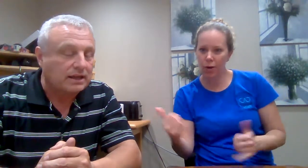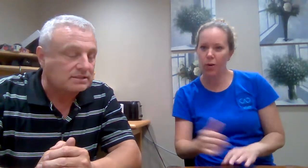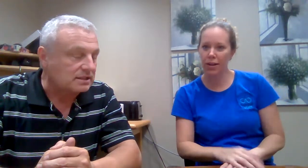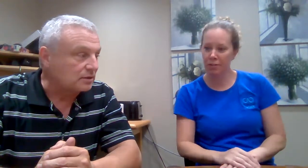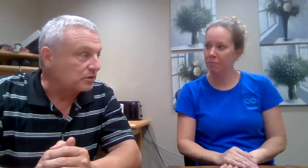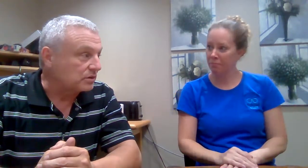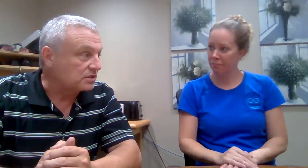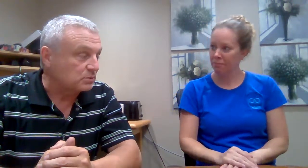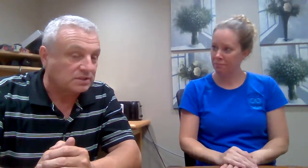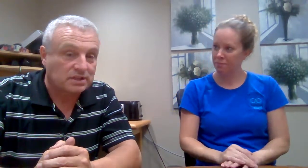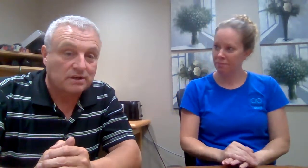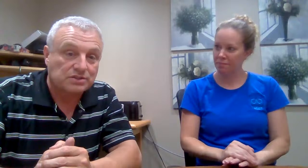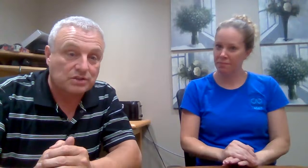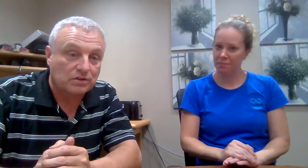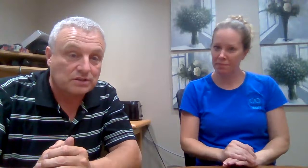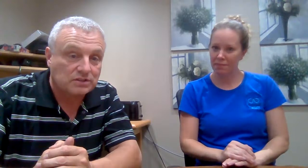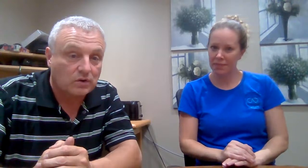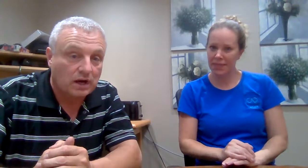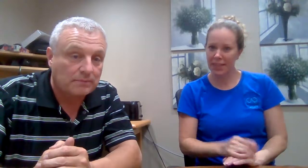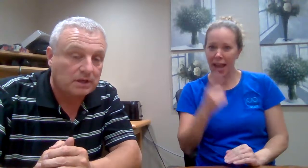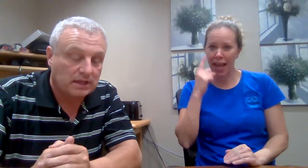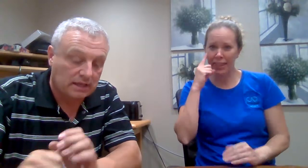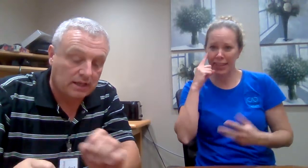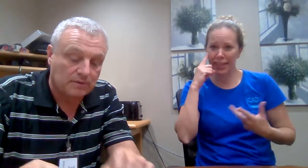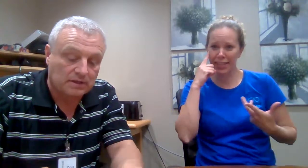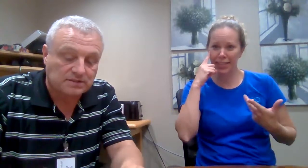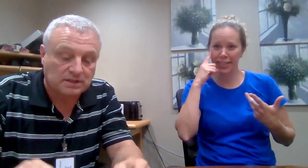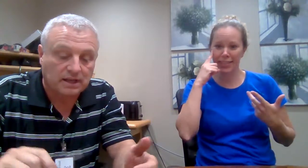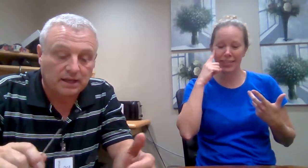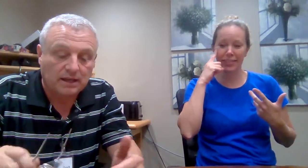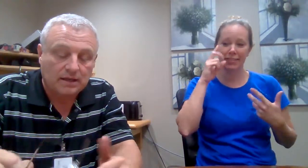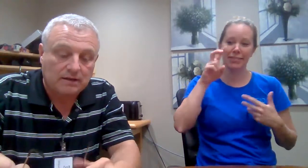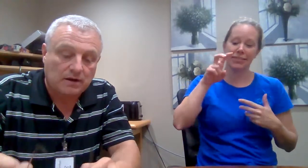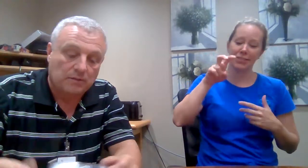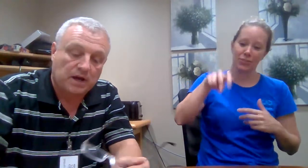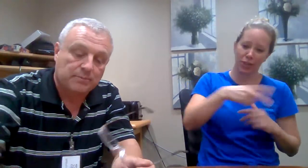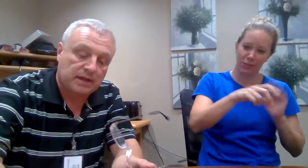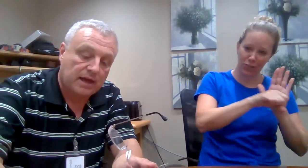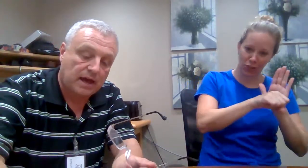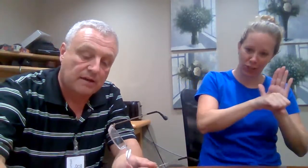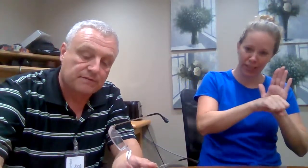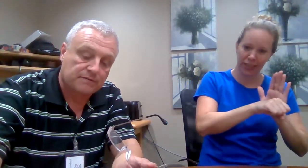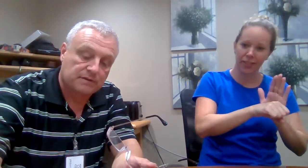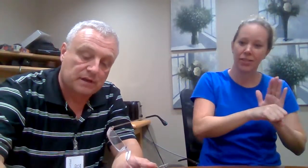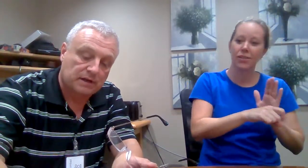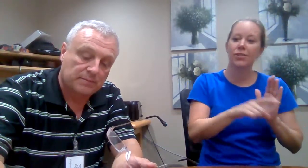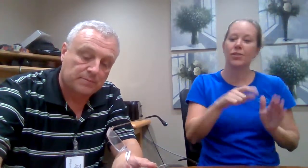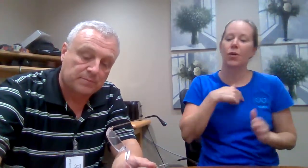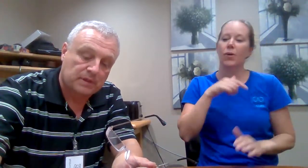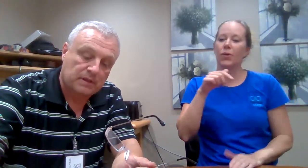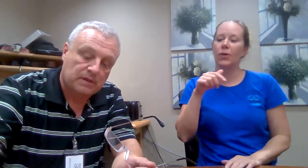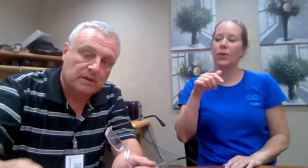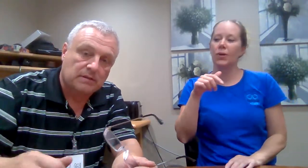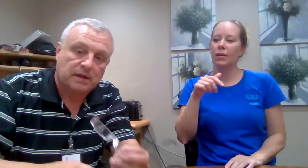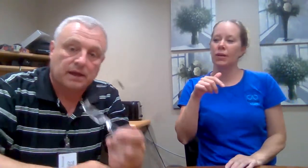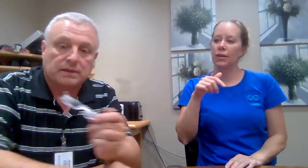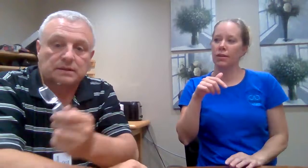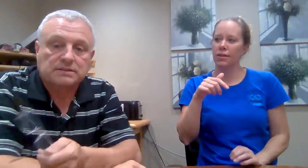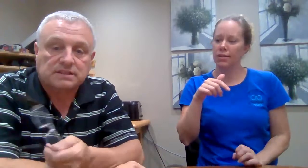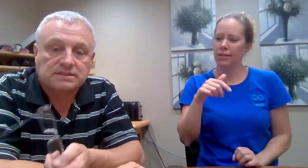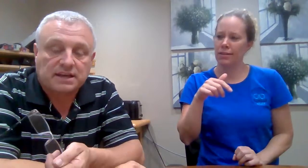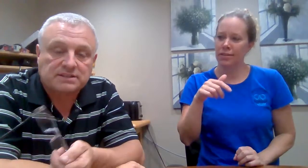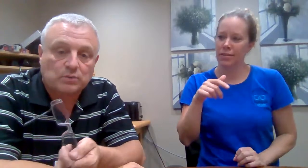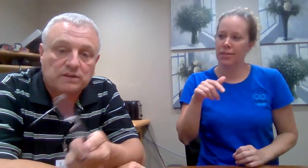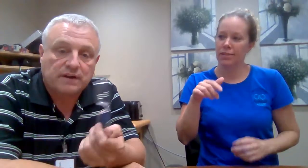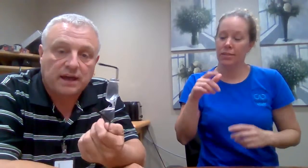Well, I guess the computer just wants to hear Shirley. So I'm going to get Amy to say on my behalf that